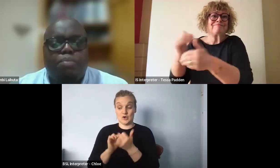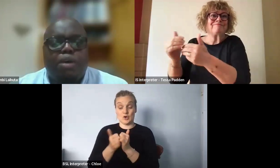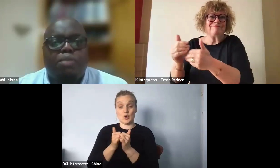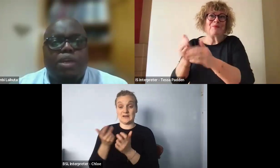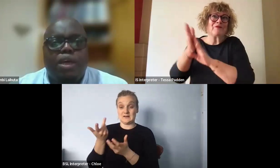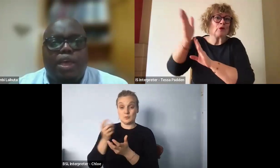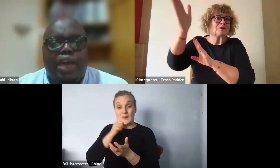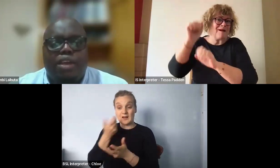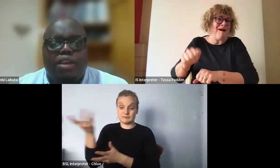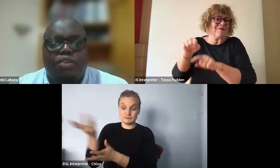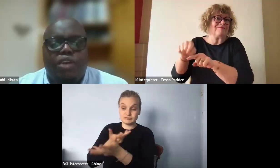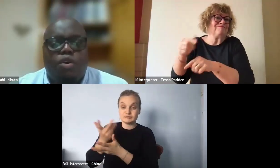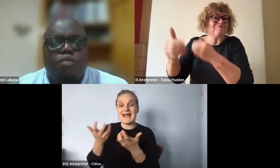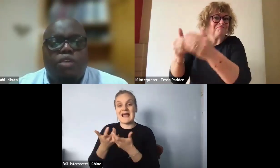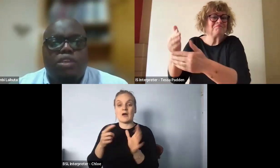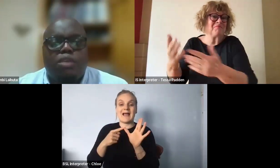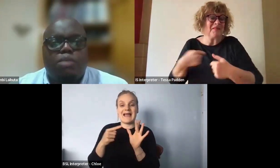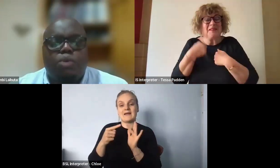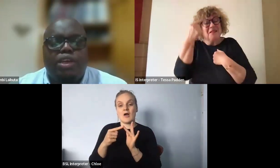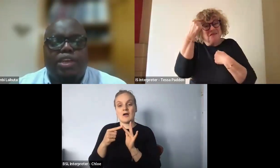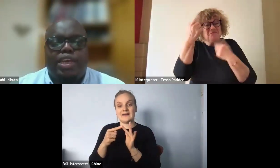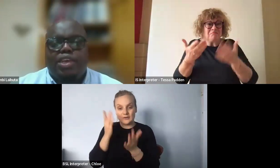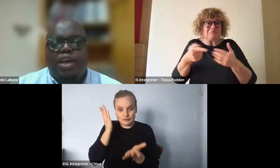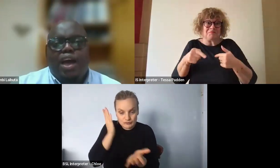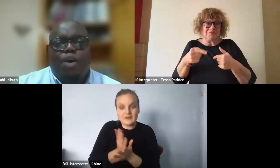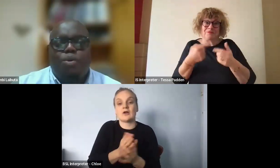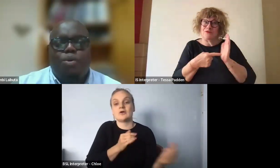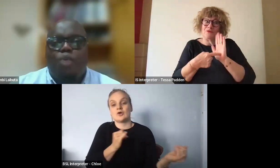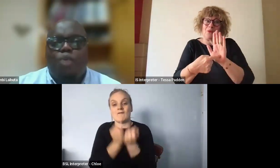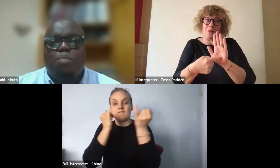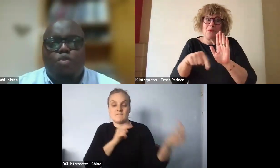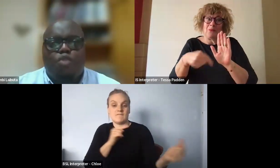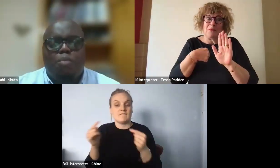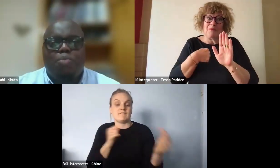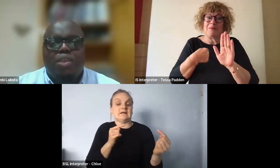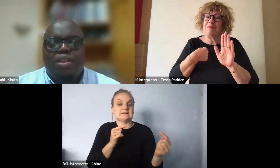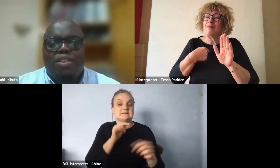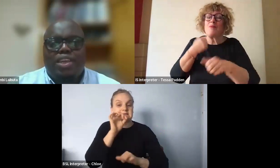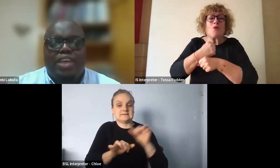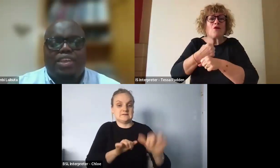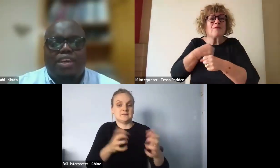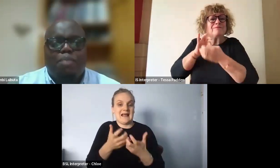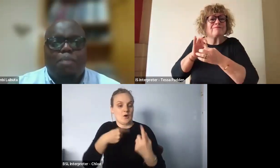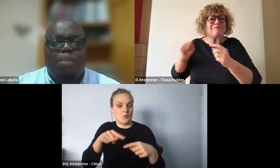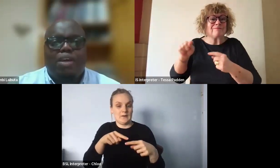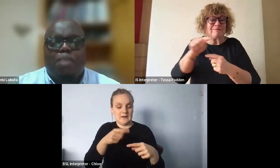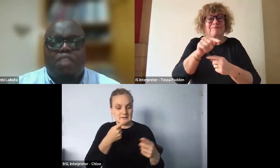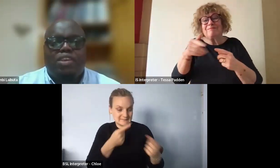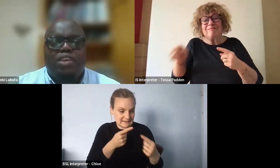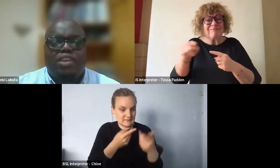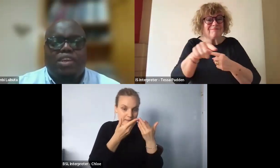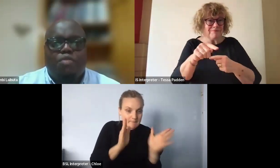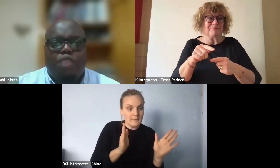talk about perhaps AI in real conflict systems, and will indicate how we move from the data, the public